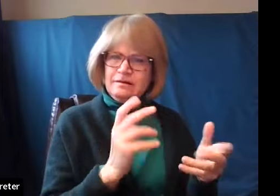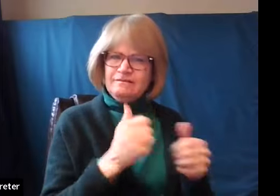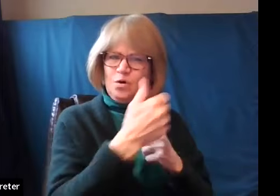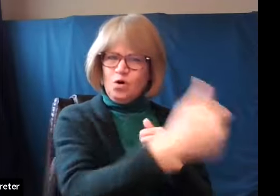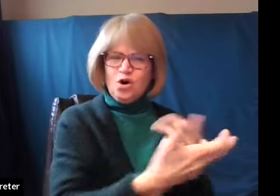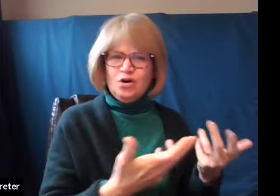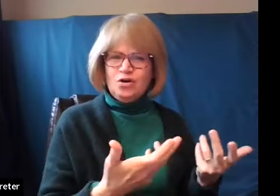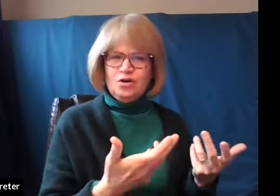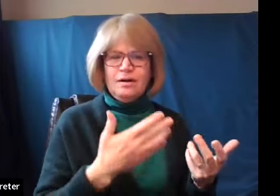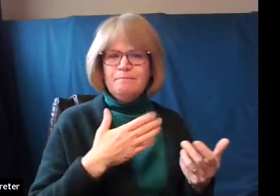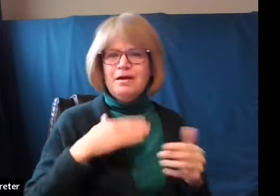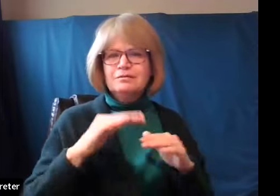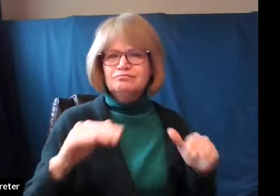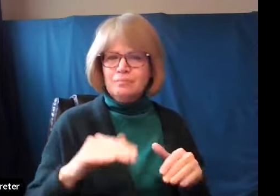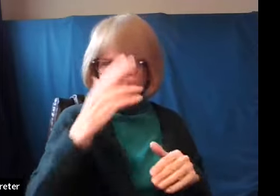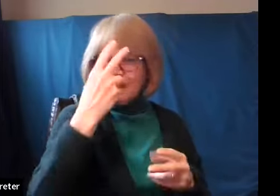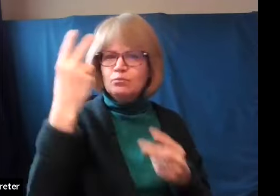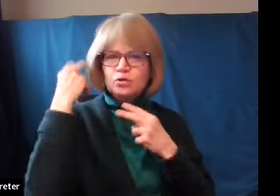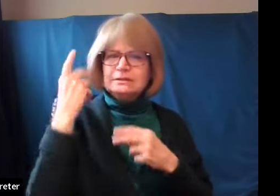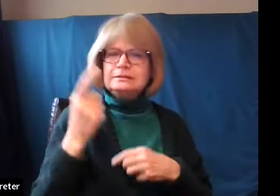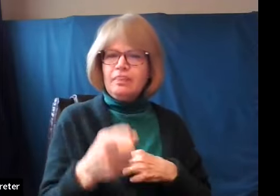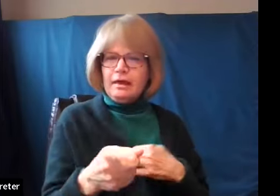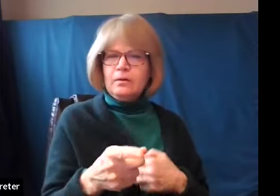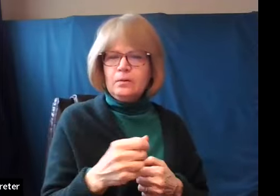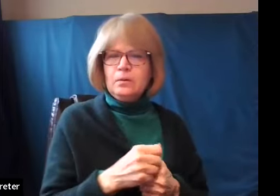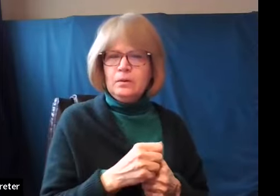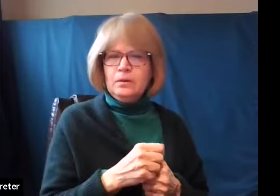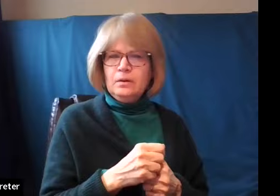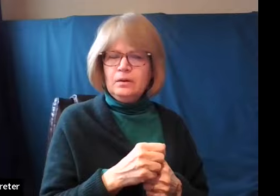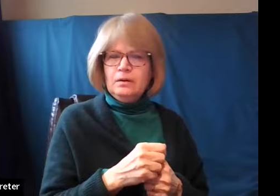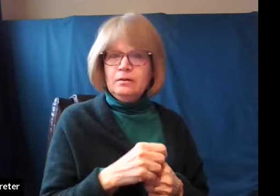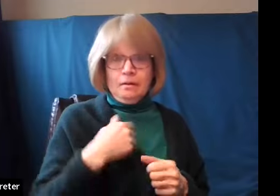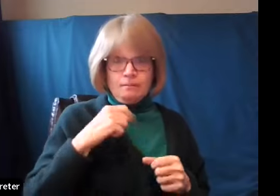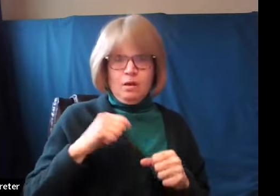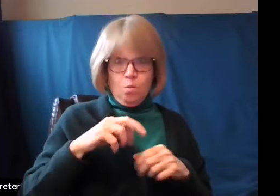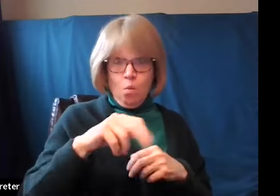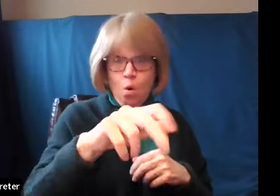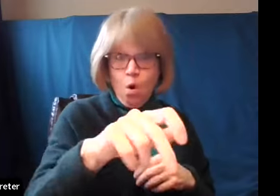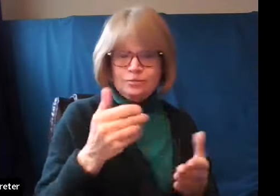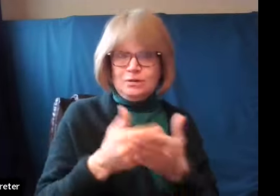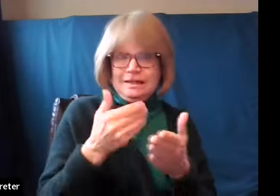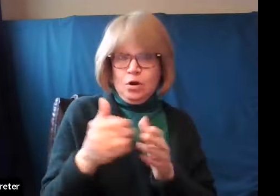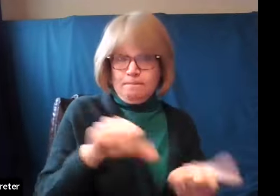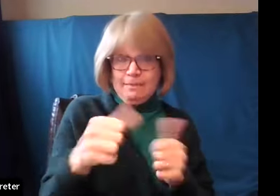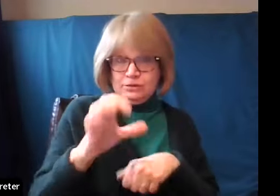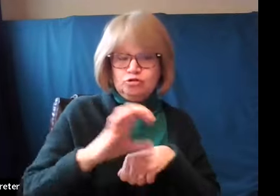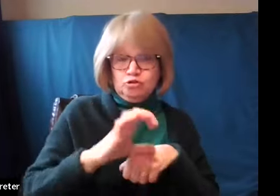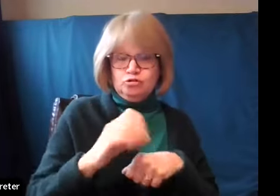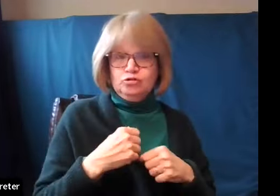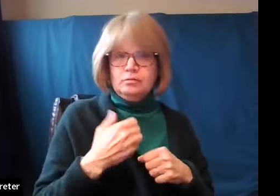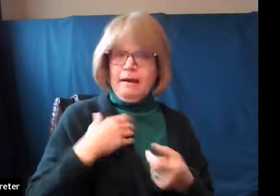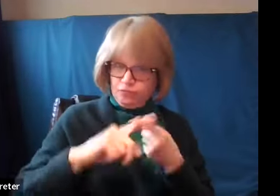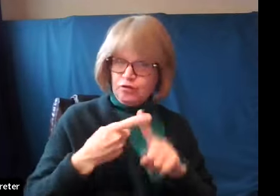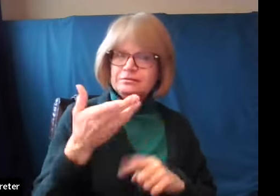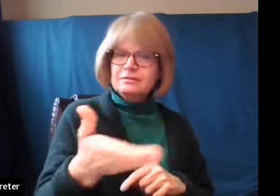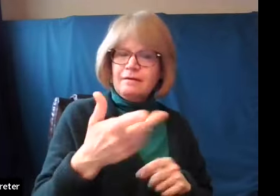my heart and fond childhood memories are there," he waxed. "But I can walk to this nearby Baptist church. I have